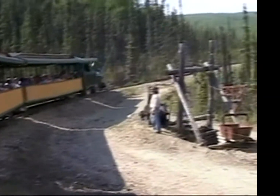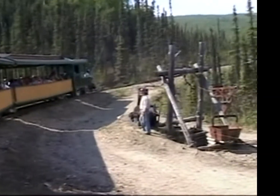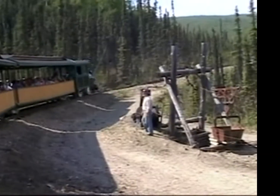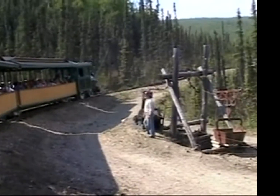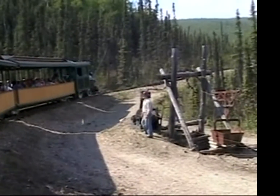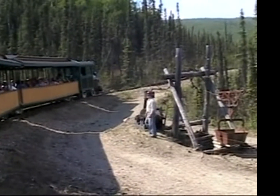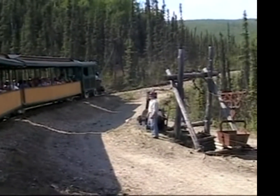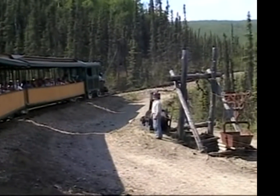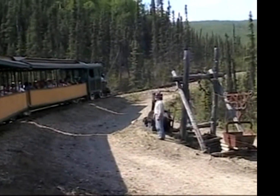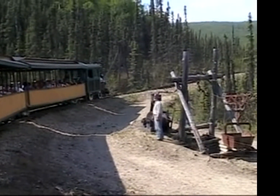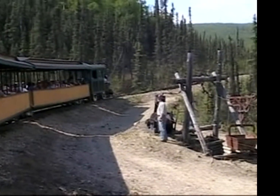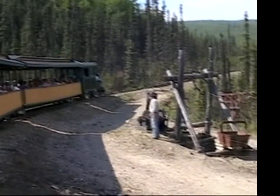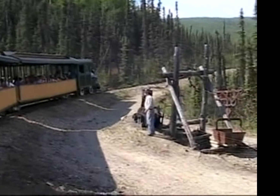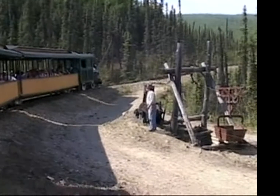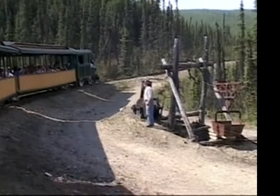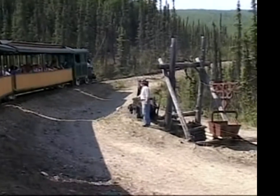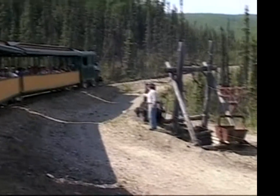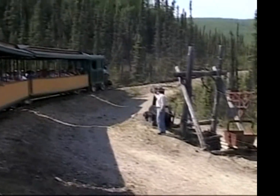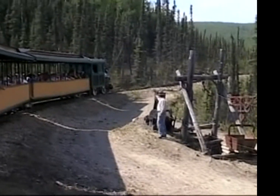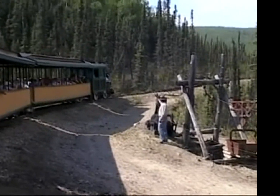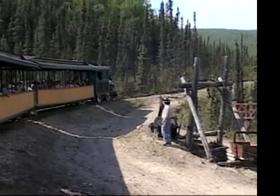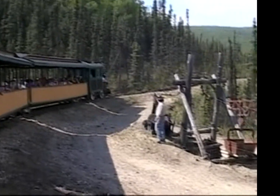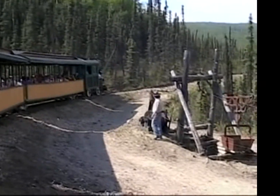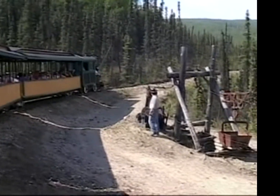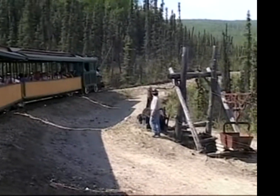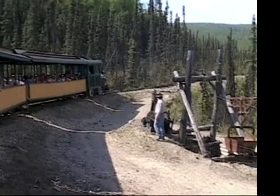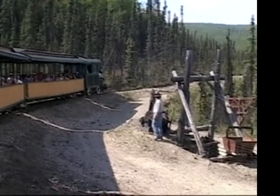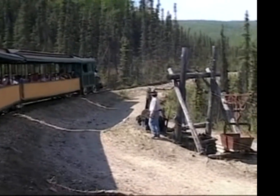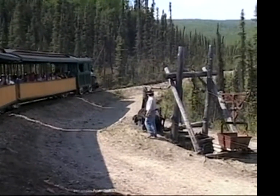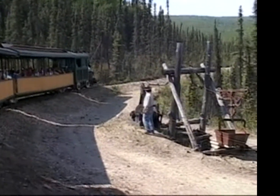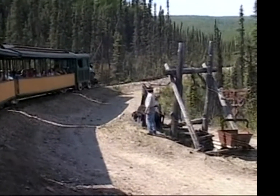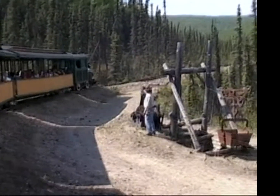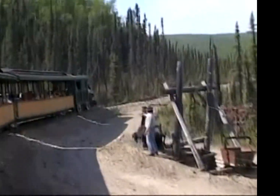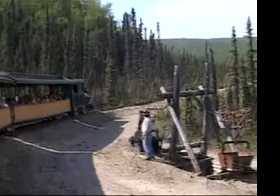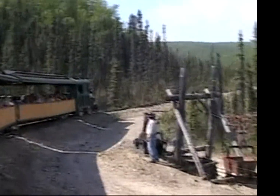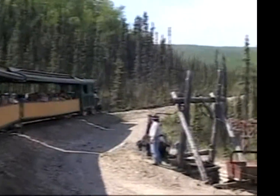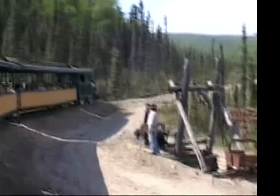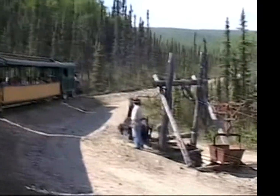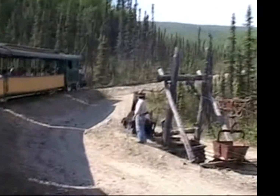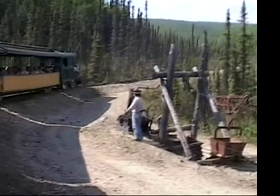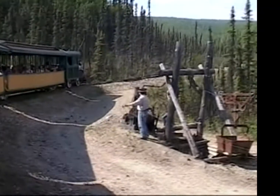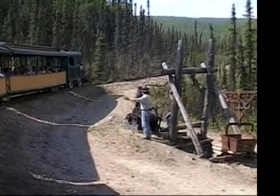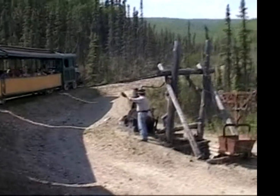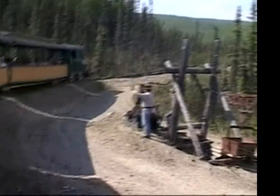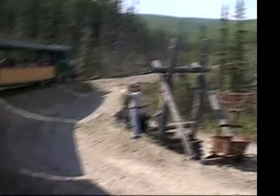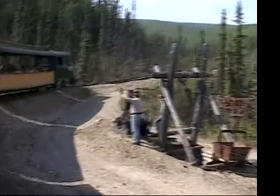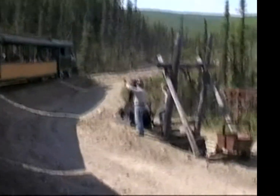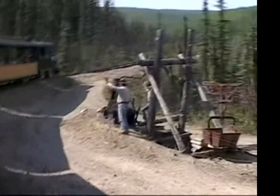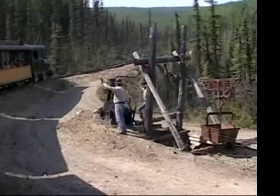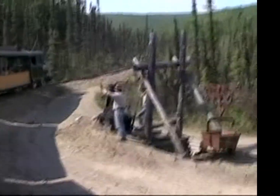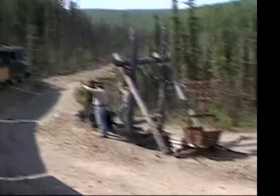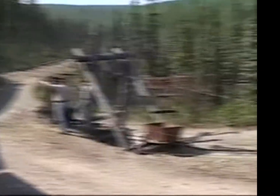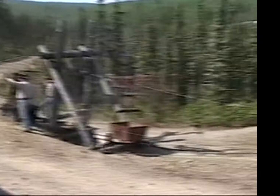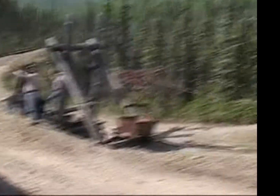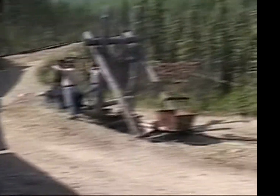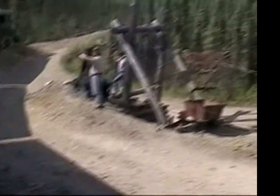Now headed up to the main camp. We'll show you how it's done modern day stuff. How about a big wave bye-bye to these guys? Come on. You'll get to see them all up top as